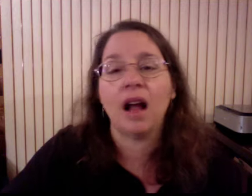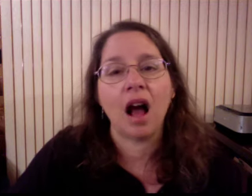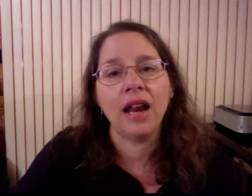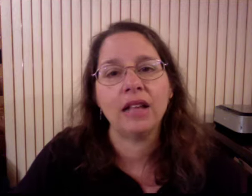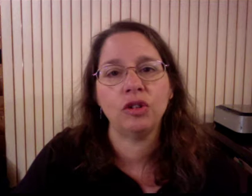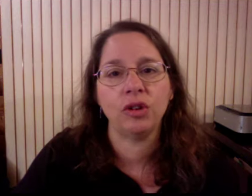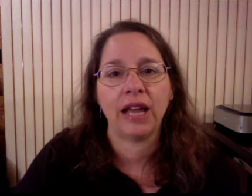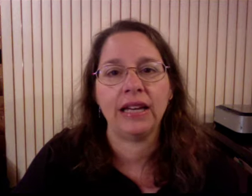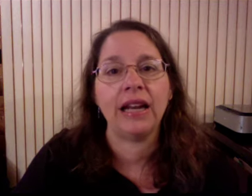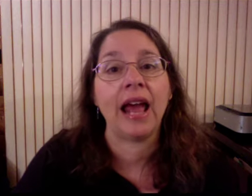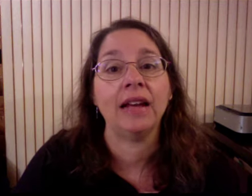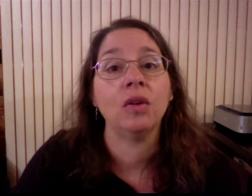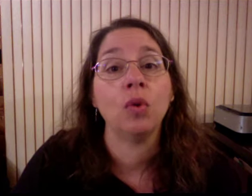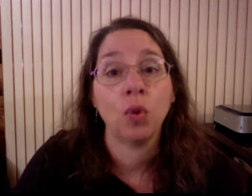God has created an order.